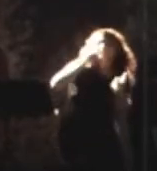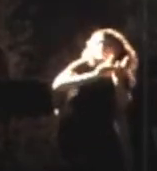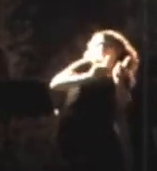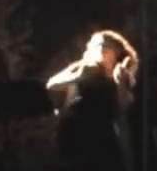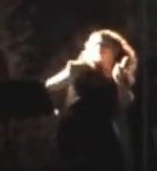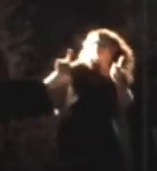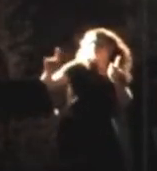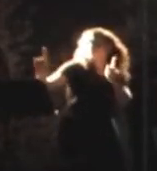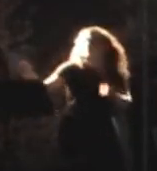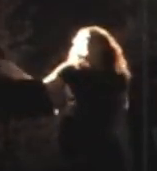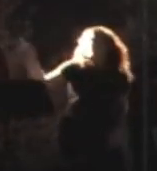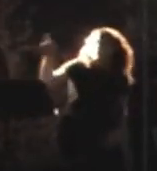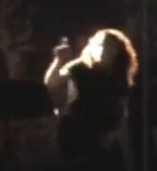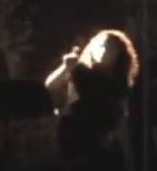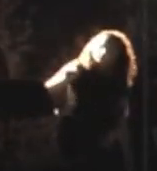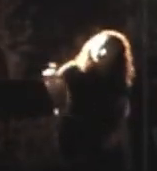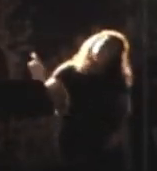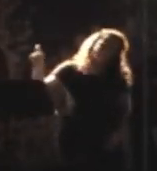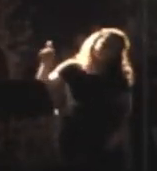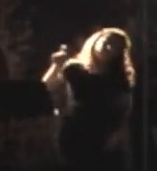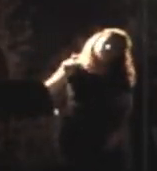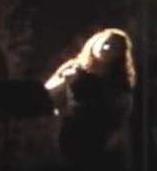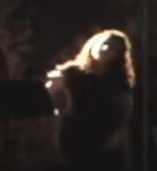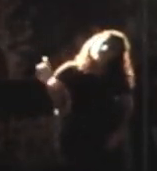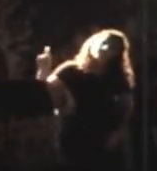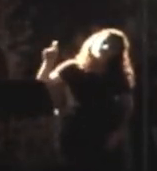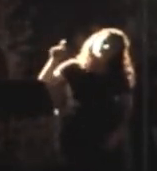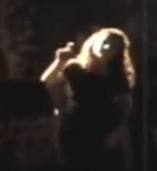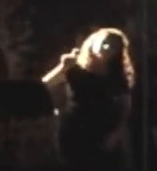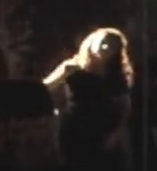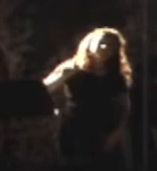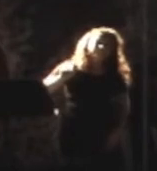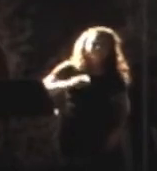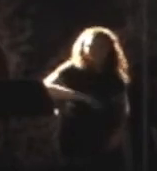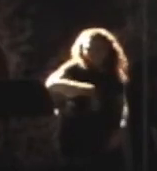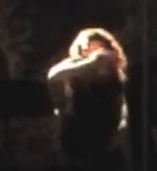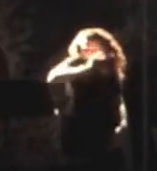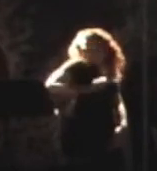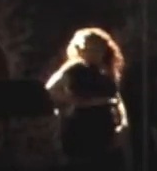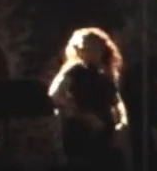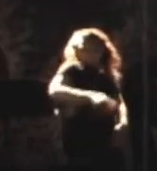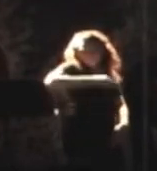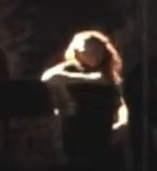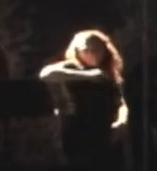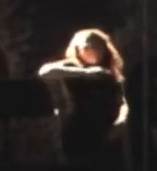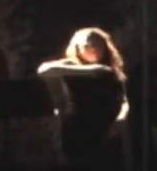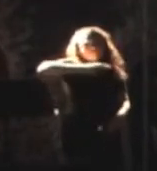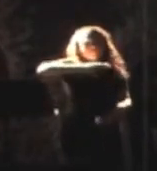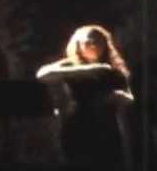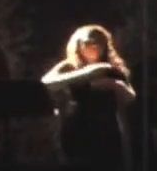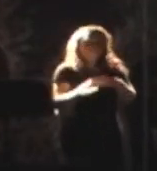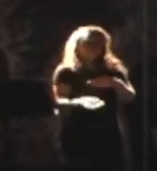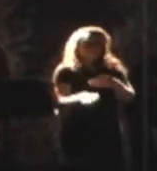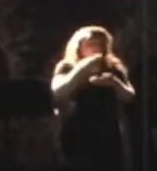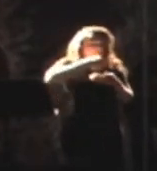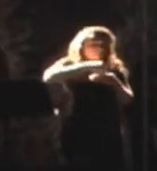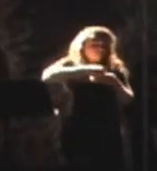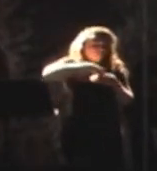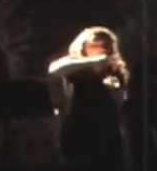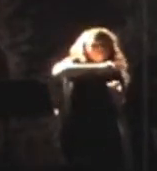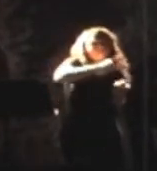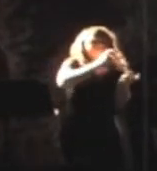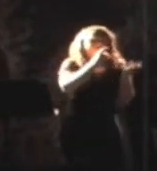to fall another moment in your gravity Here I am And